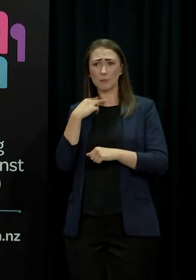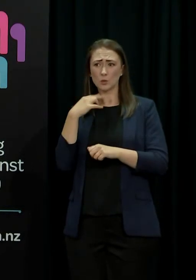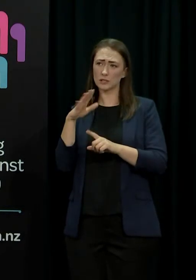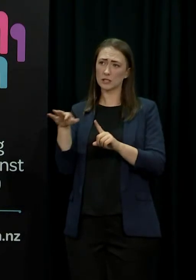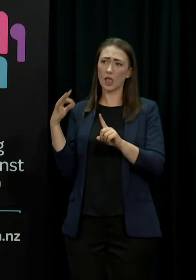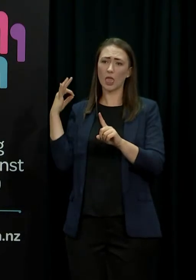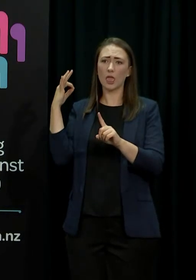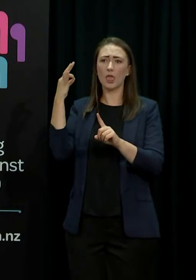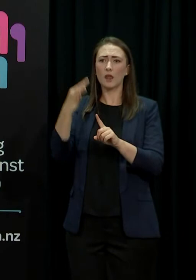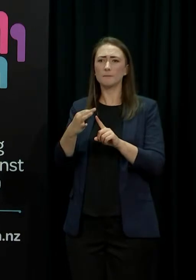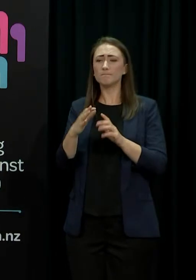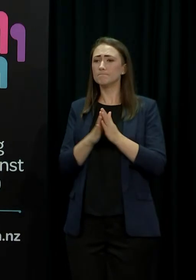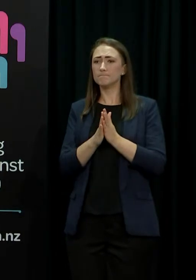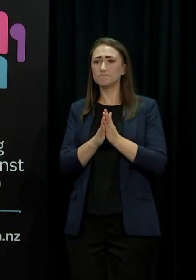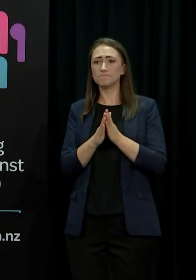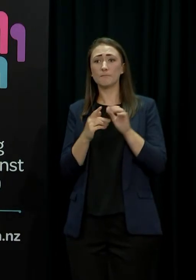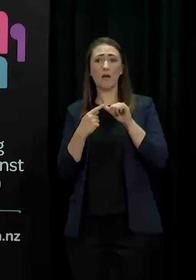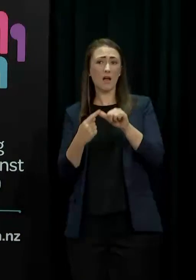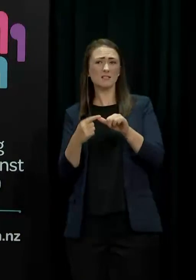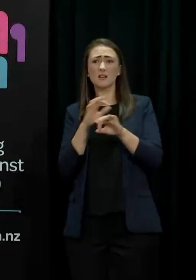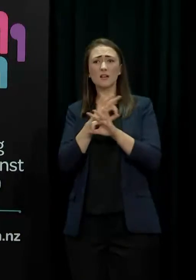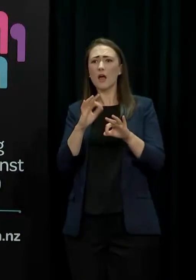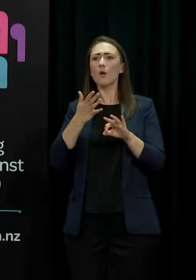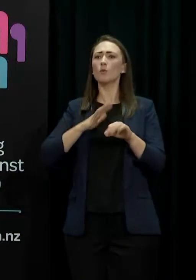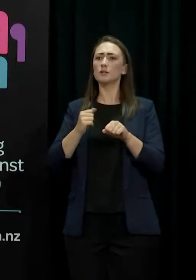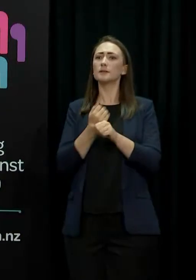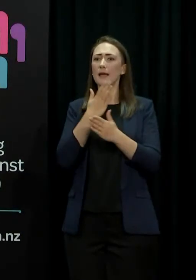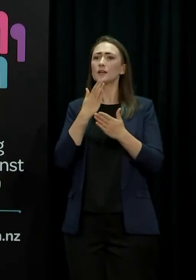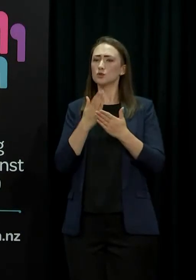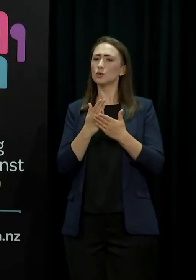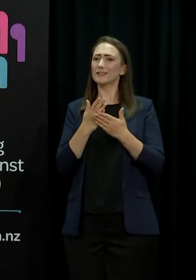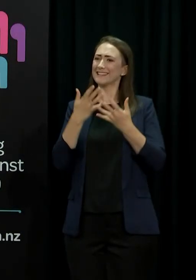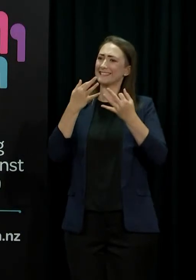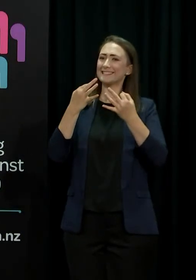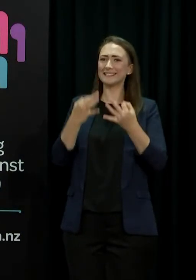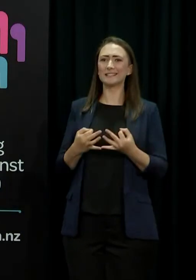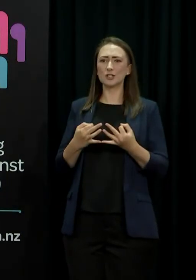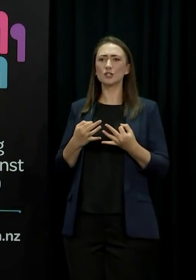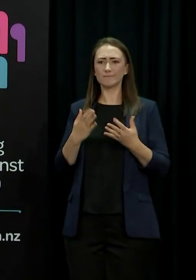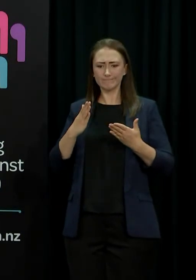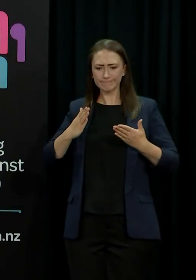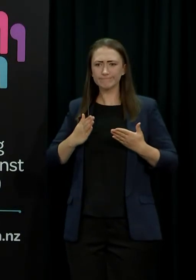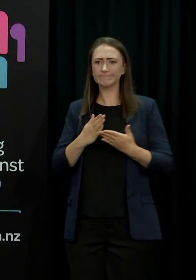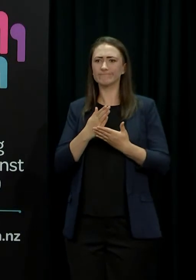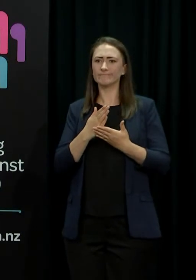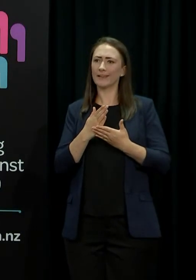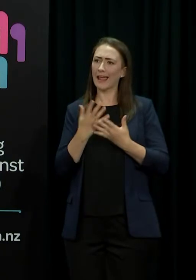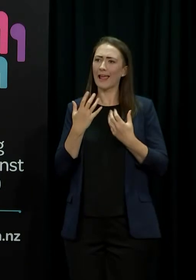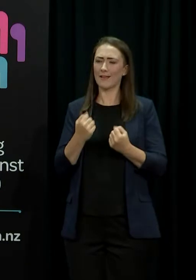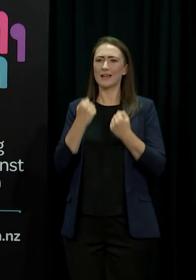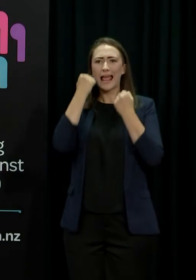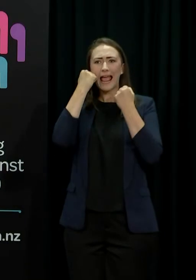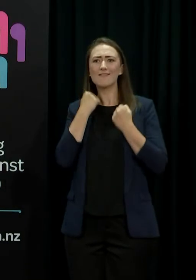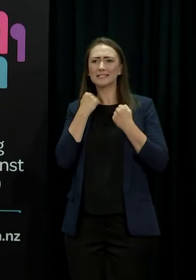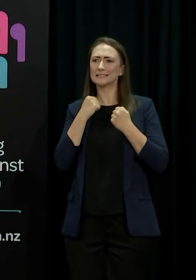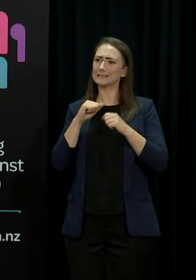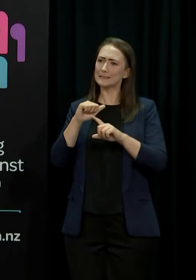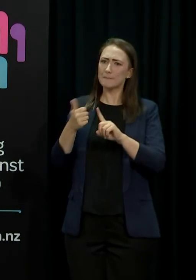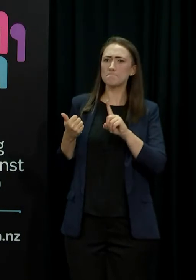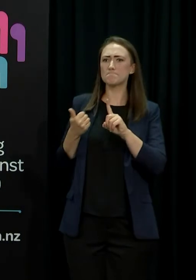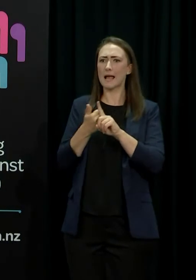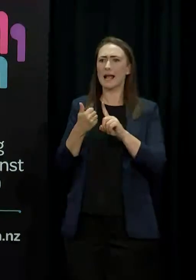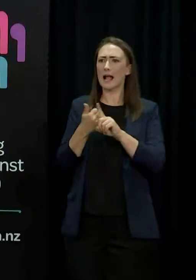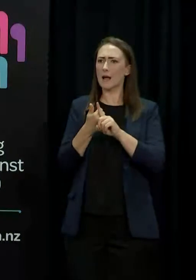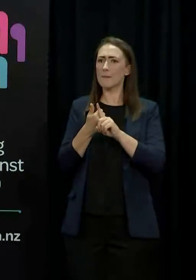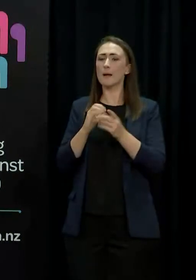robust. And when we make these decisions, I want to be able to, hand on heart, say, look, this has been through a really robust approval